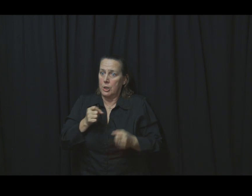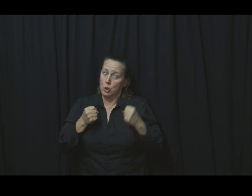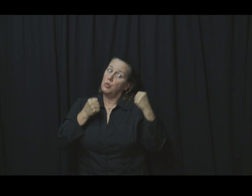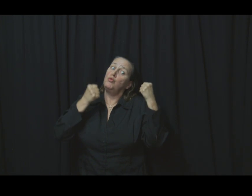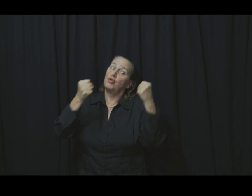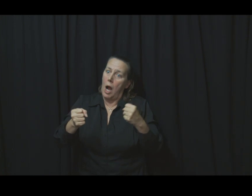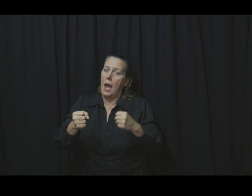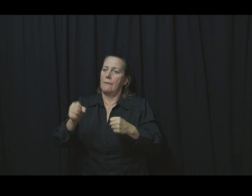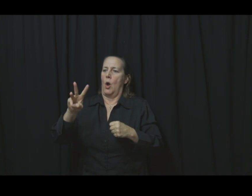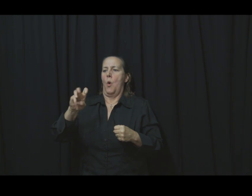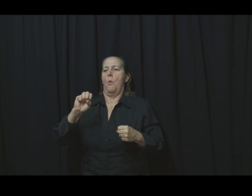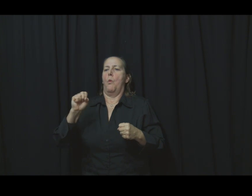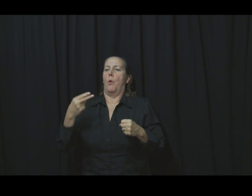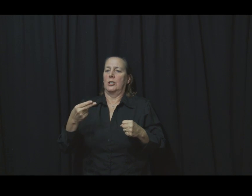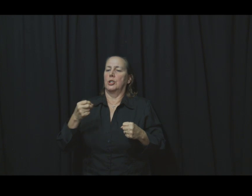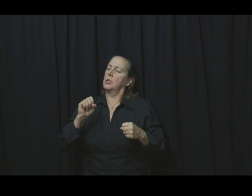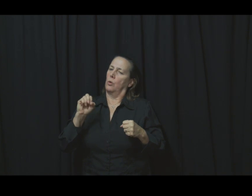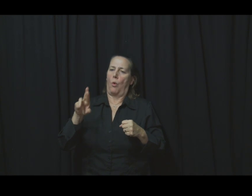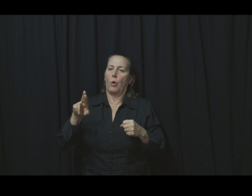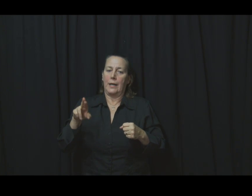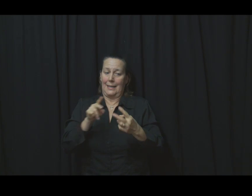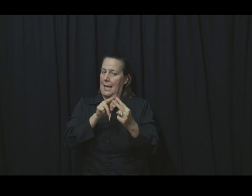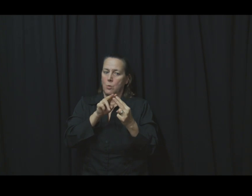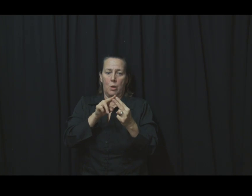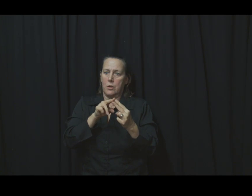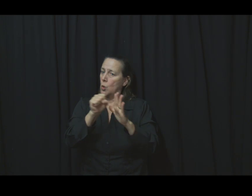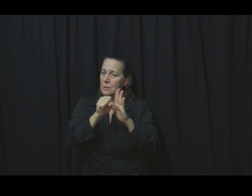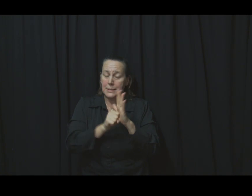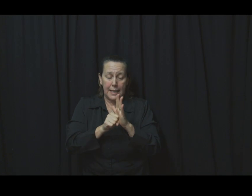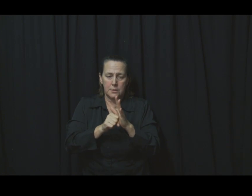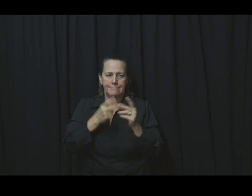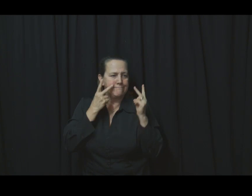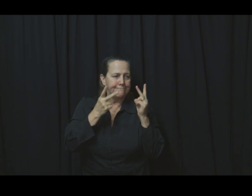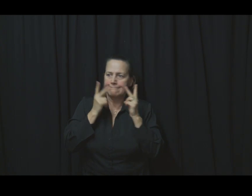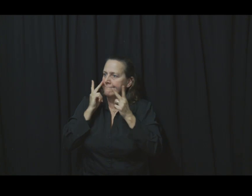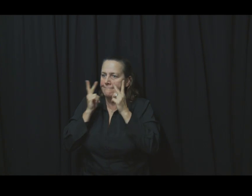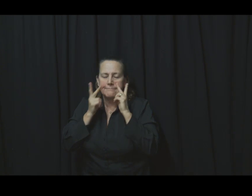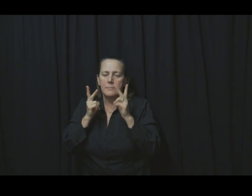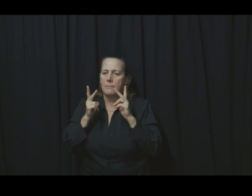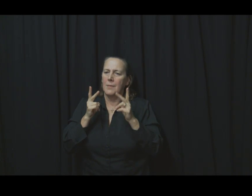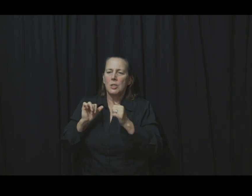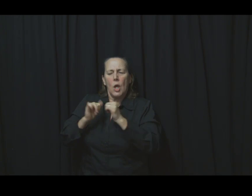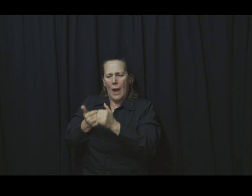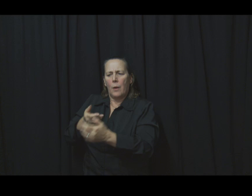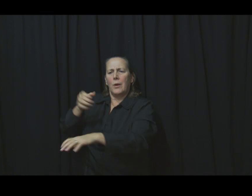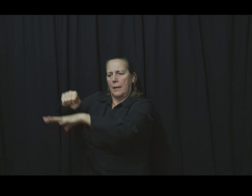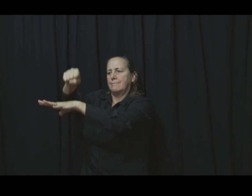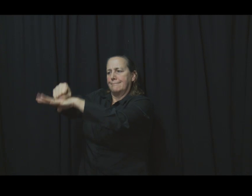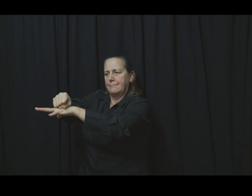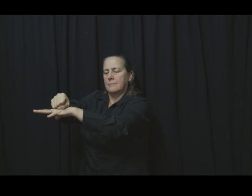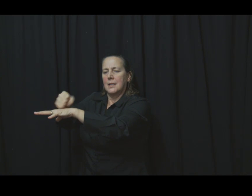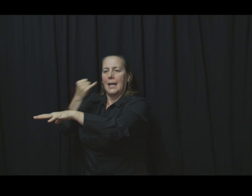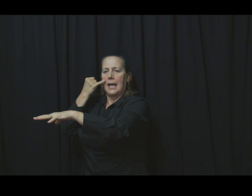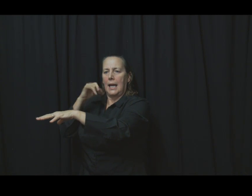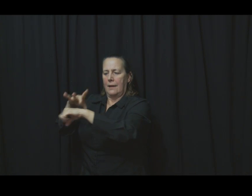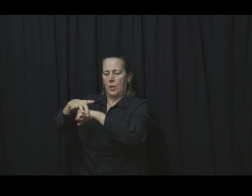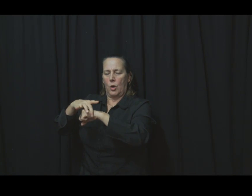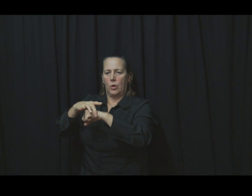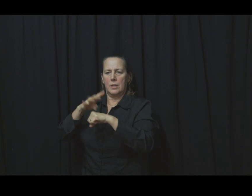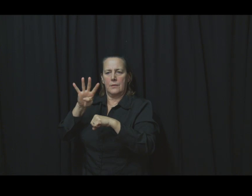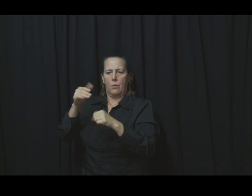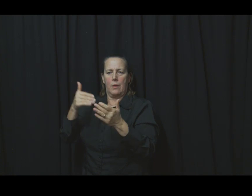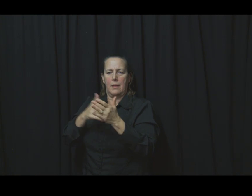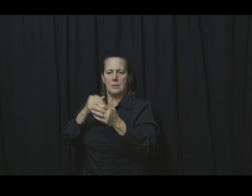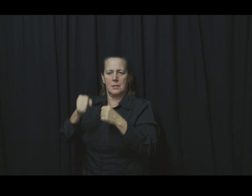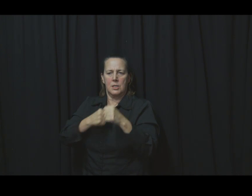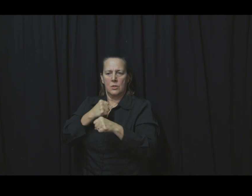Oregon, they're readily available. So how could those be there if the Earth is just 4,000 years old? How could they